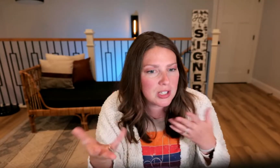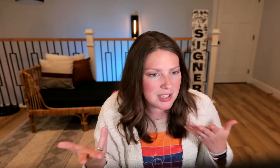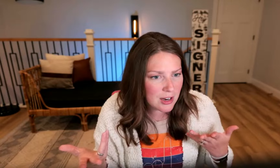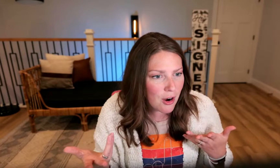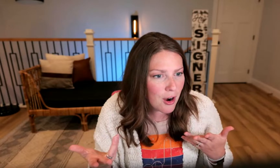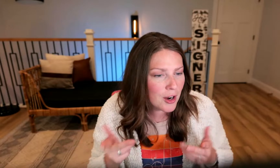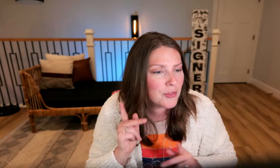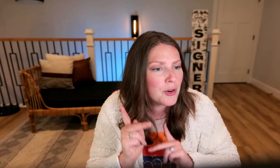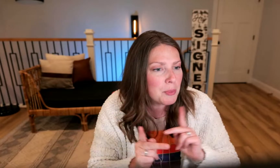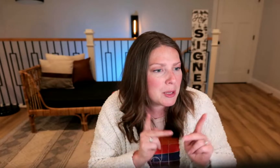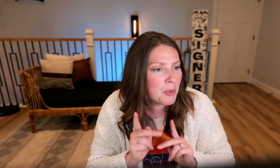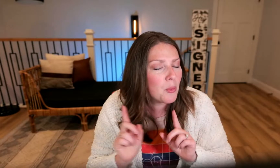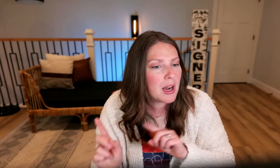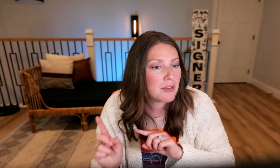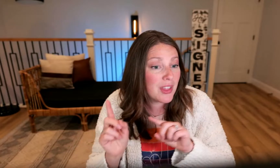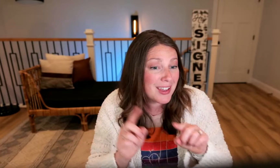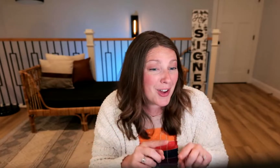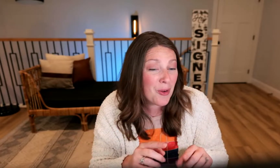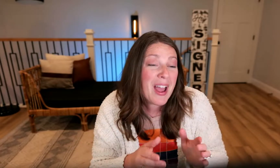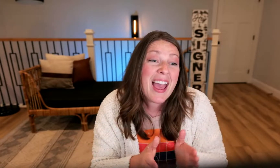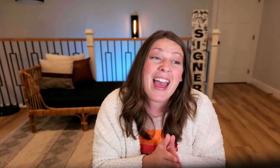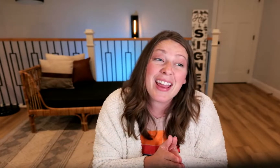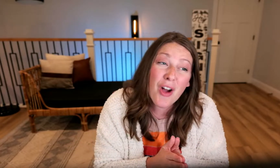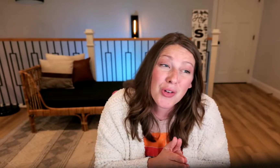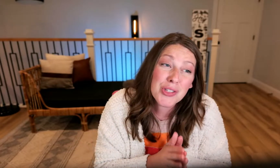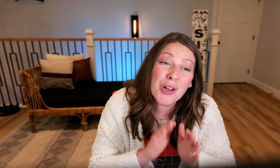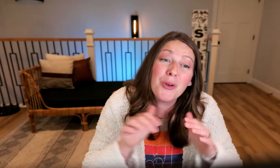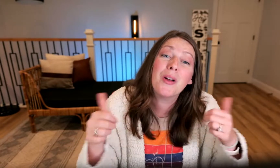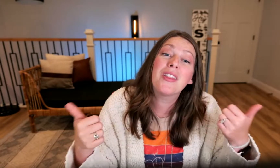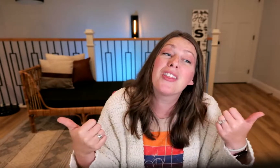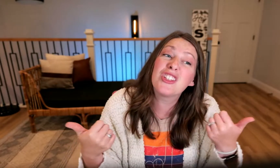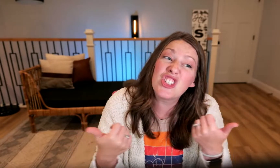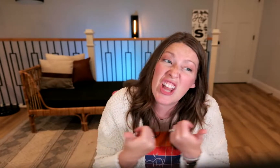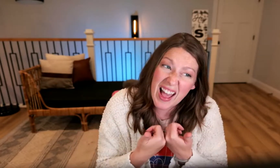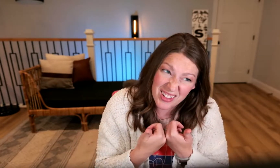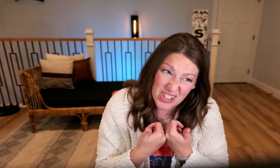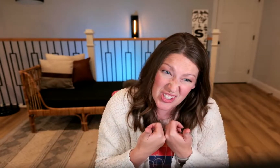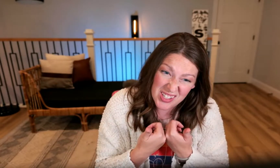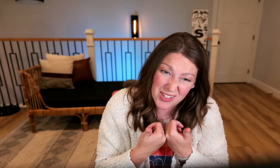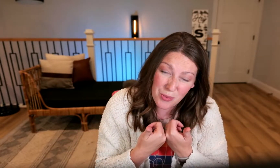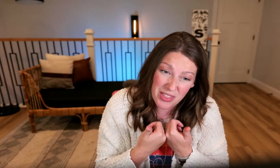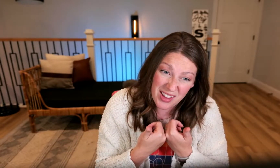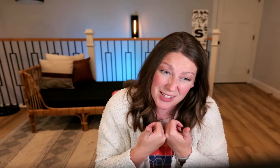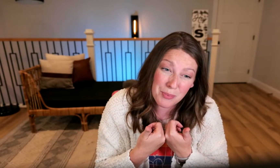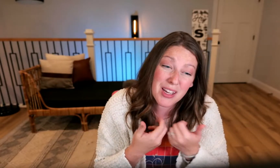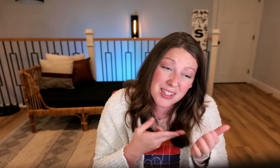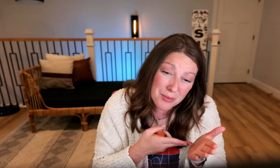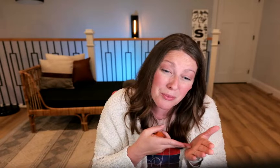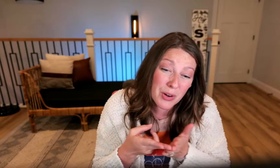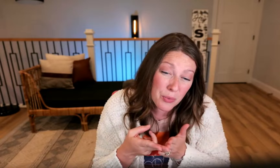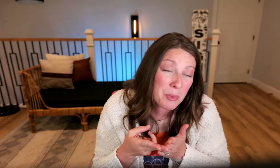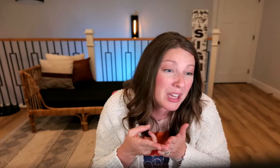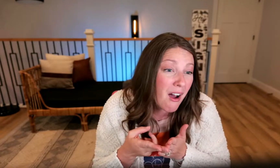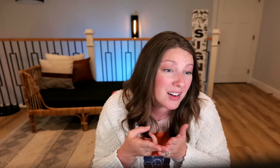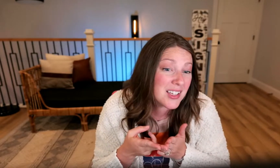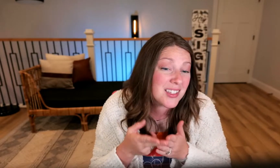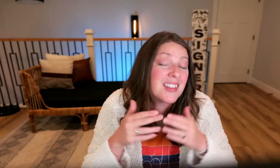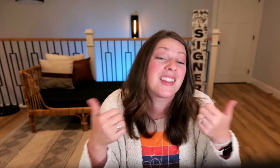options there are for people whenever they go, and also the challenges with it. Because if we're being honest, there